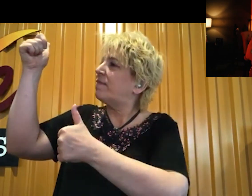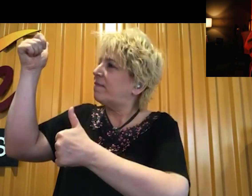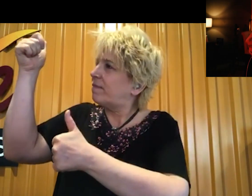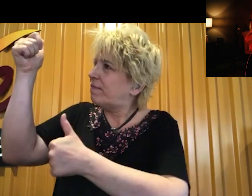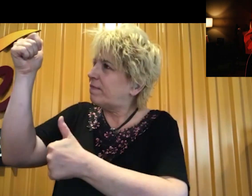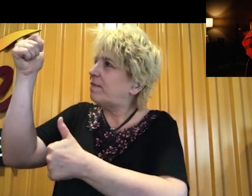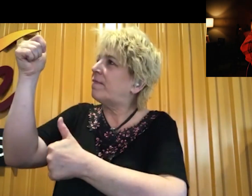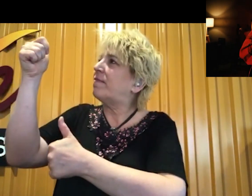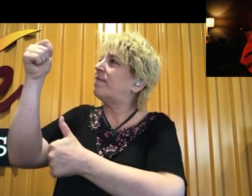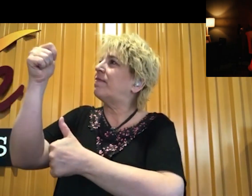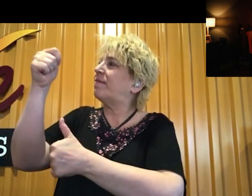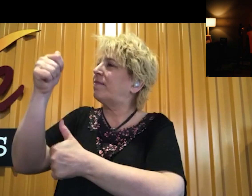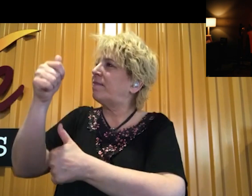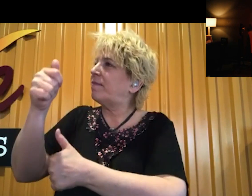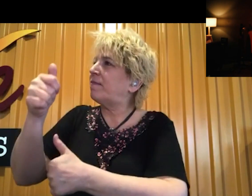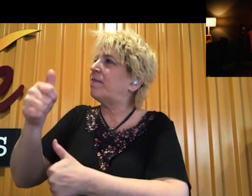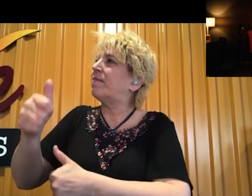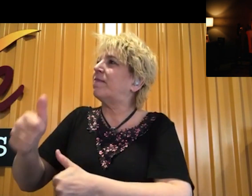nothing